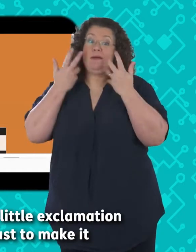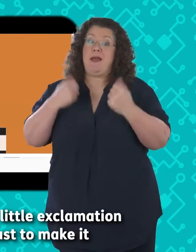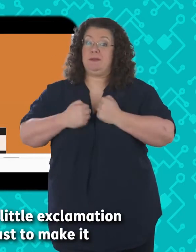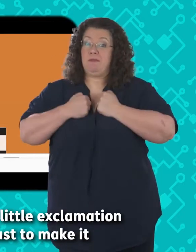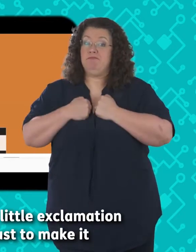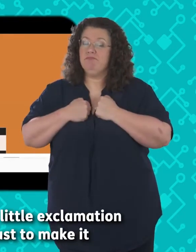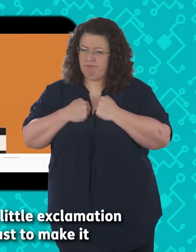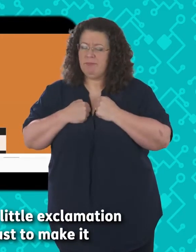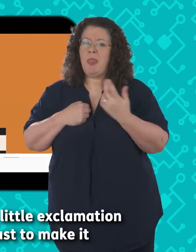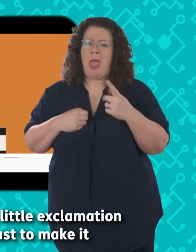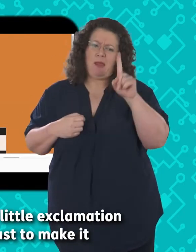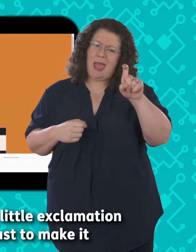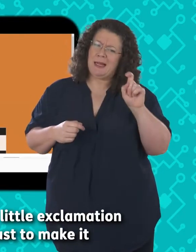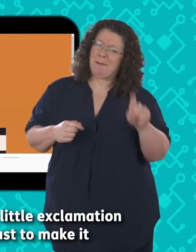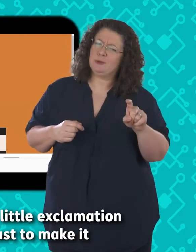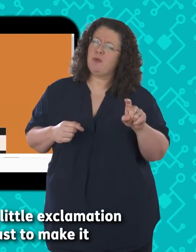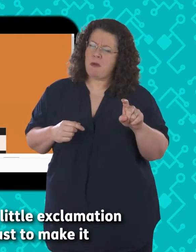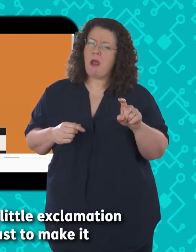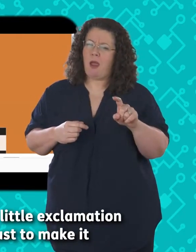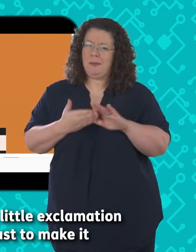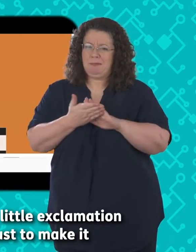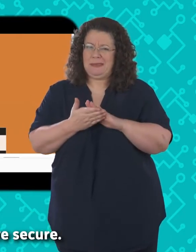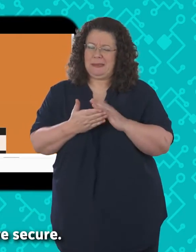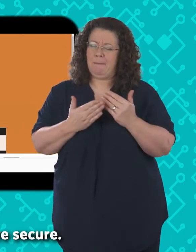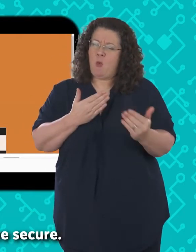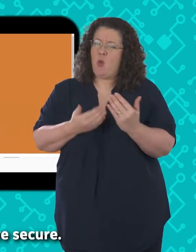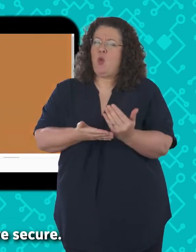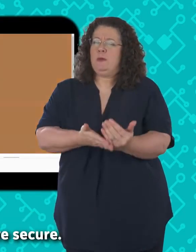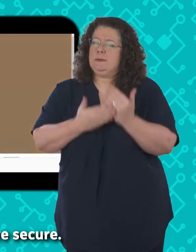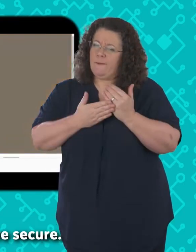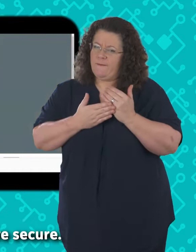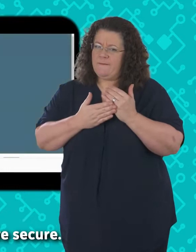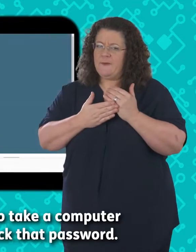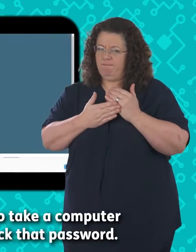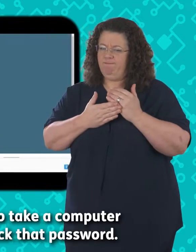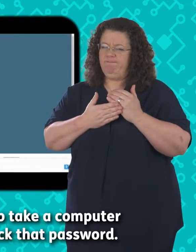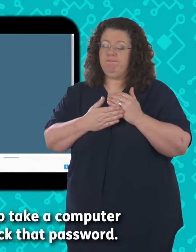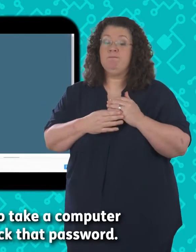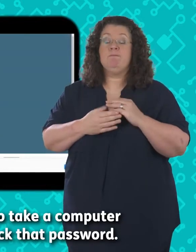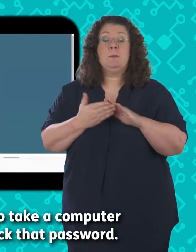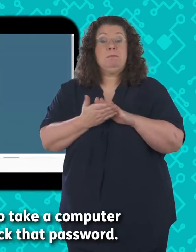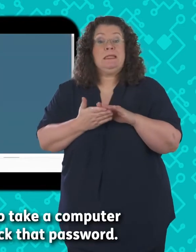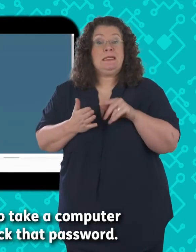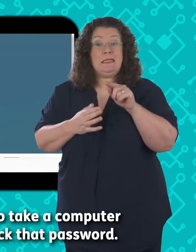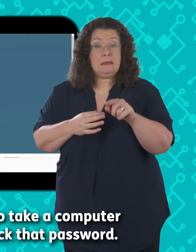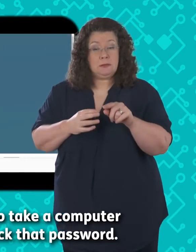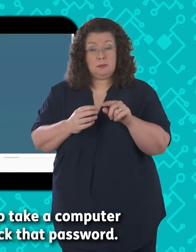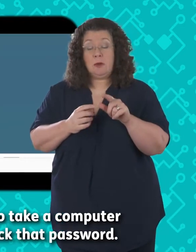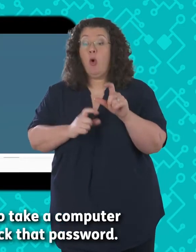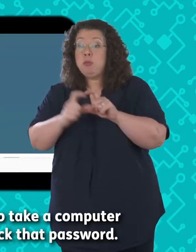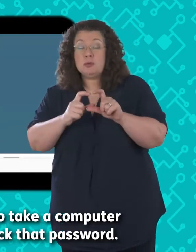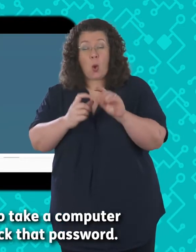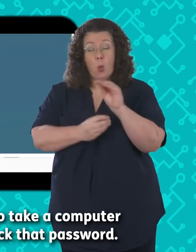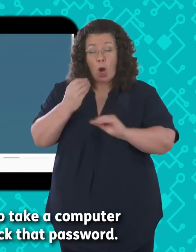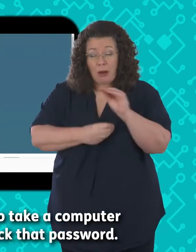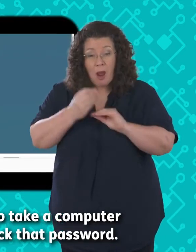And I can also pop in a little exclamation mark at the end just to make it a little bit more secure. And that's now going to take a computer 15